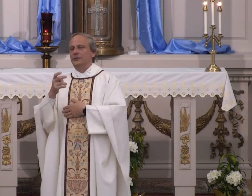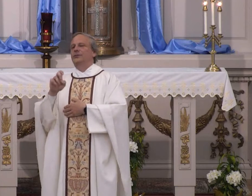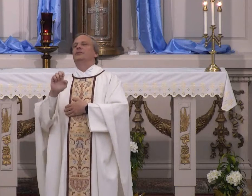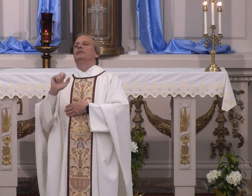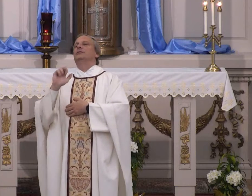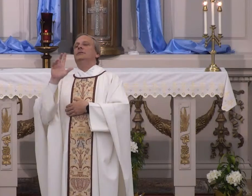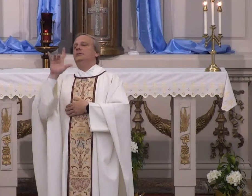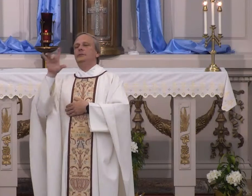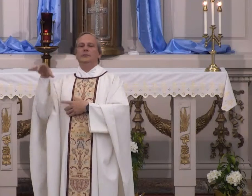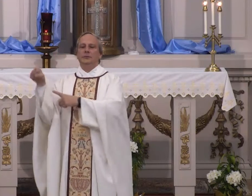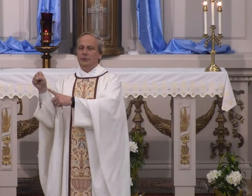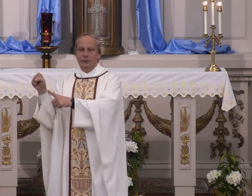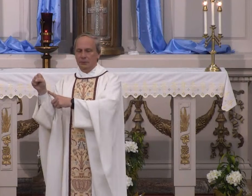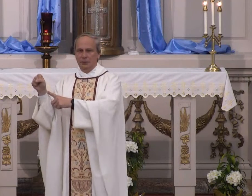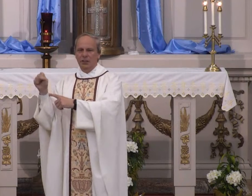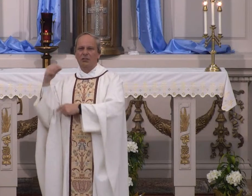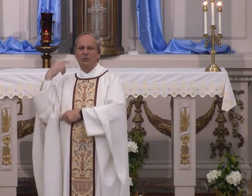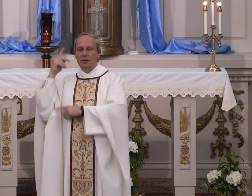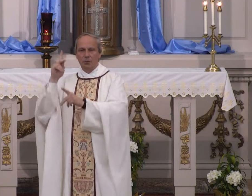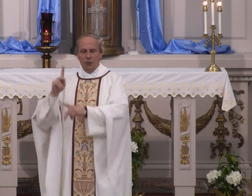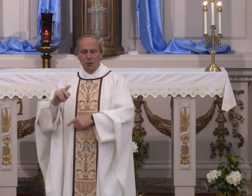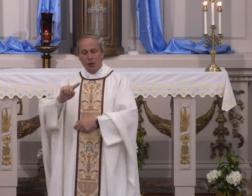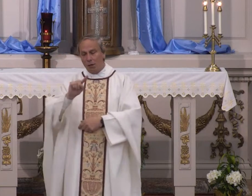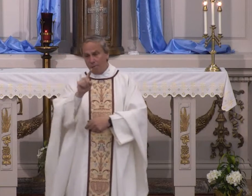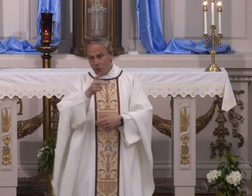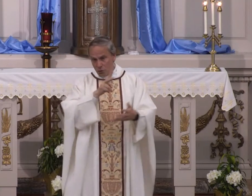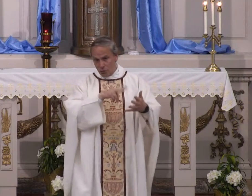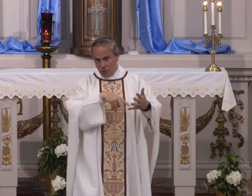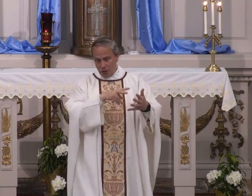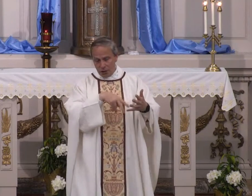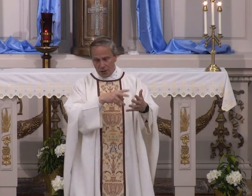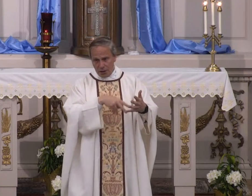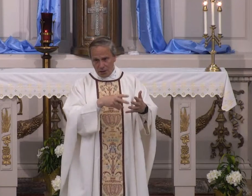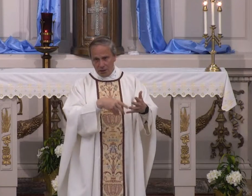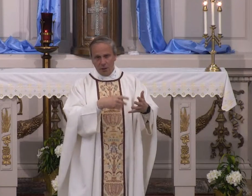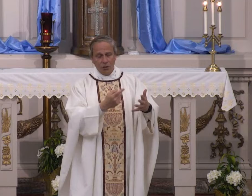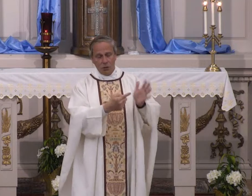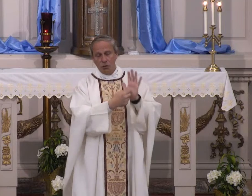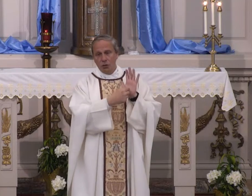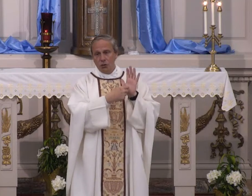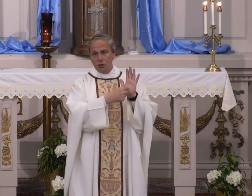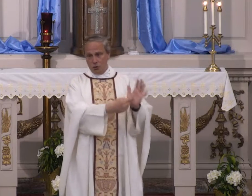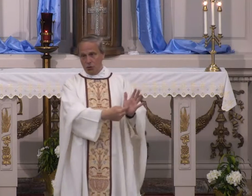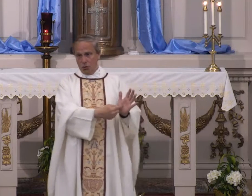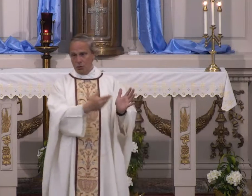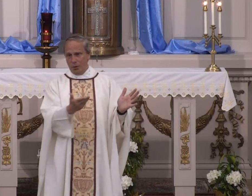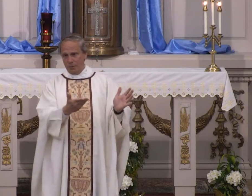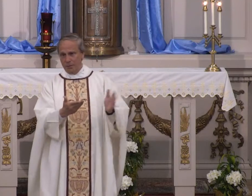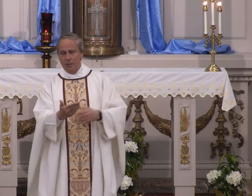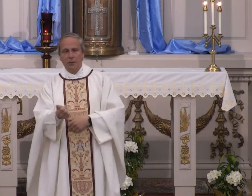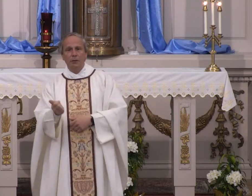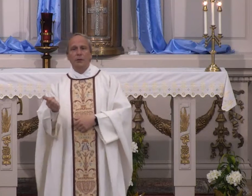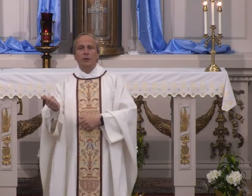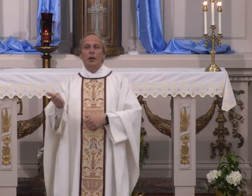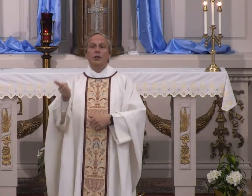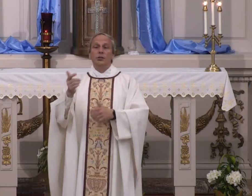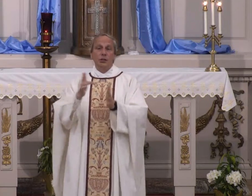But St. Charles de Foucault was not like that at all. He was a madman.